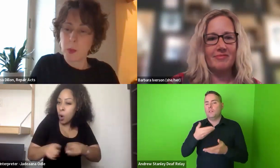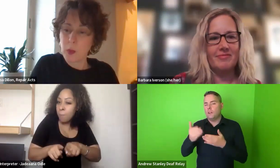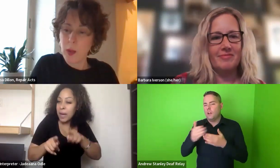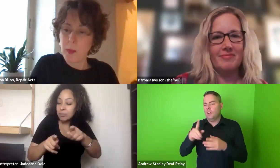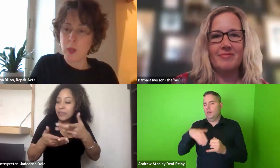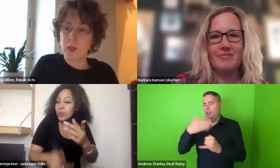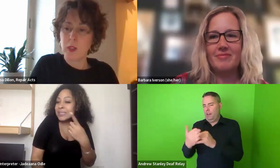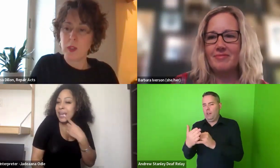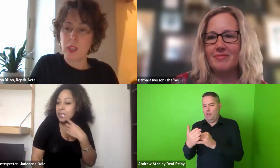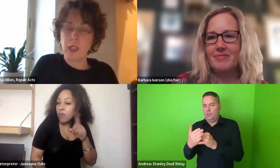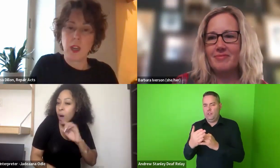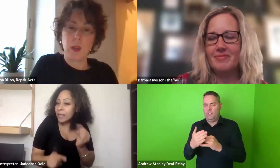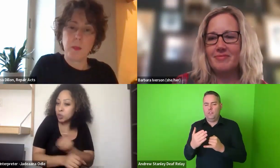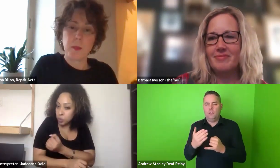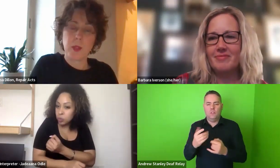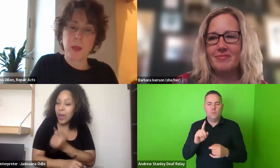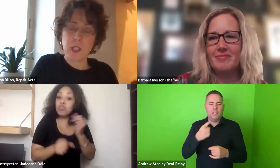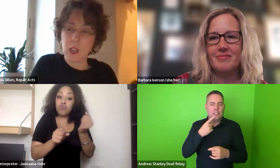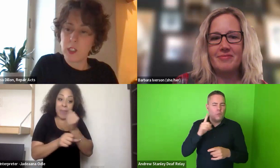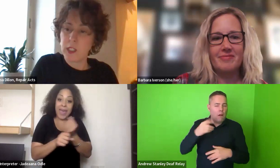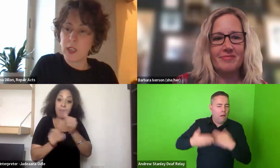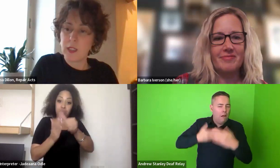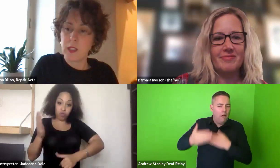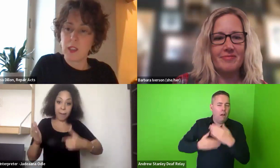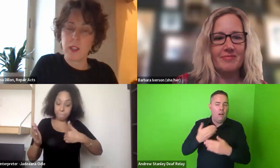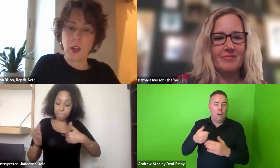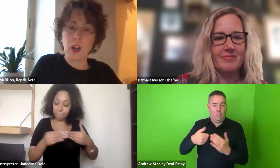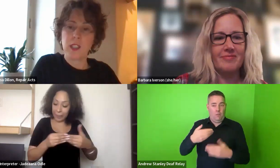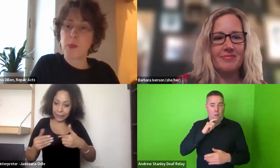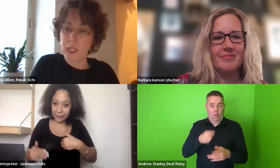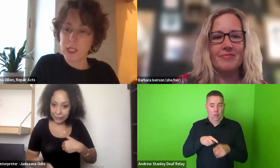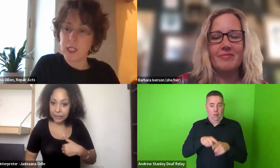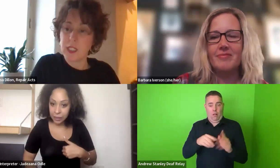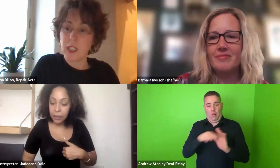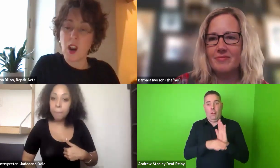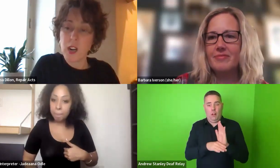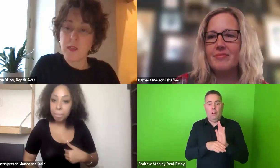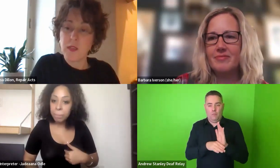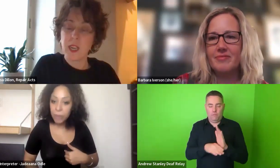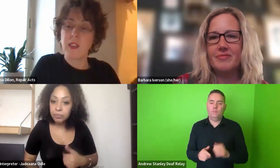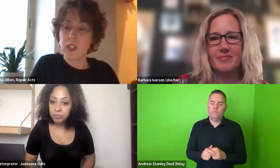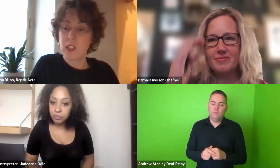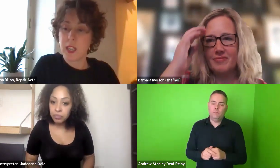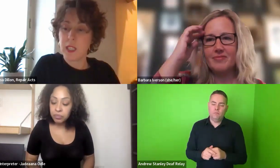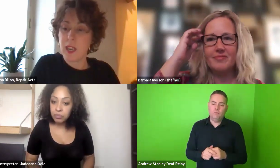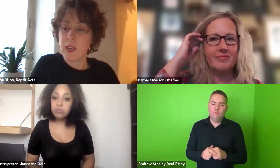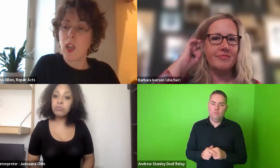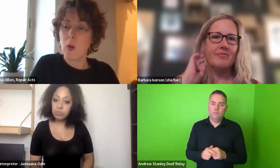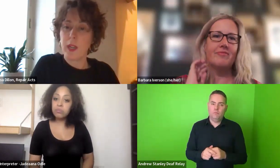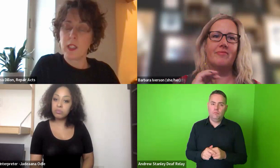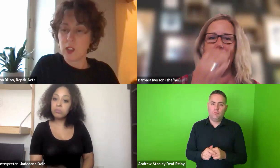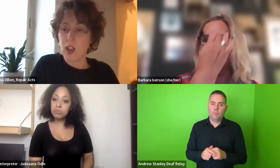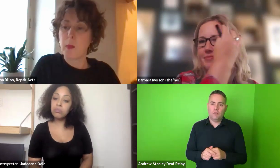Repair Acts program and also the methodologies and the artist practices that sit at the heart of it and how they intersect